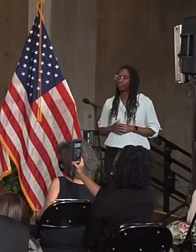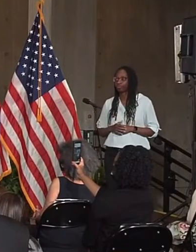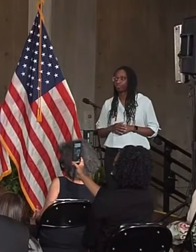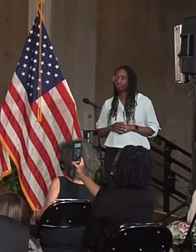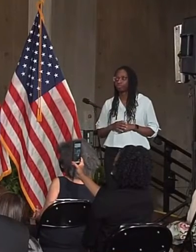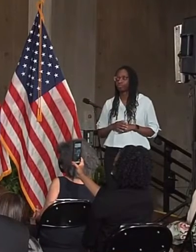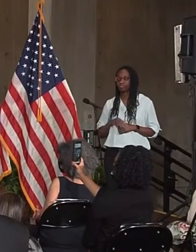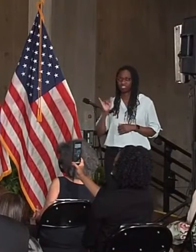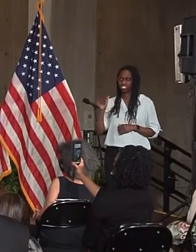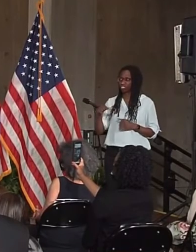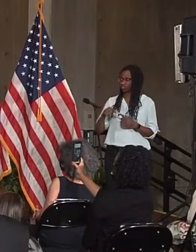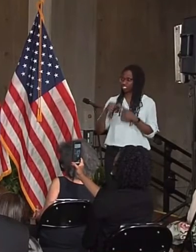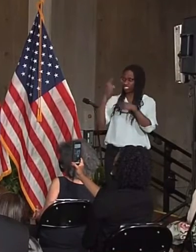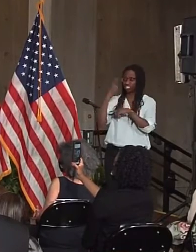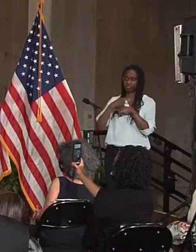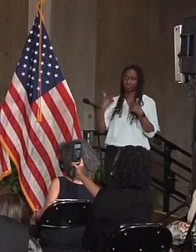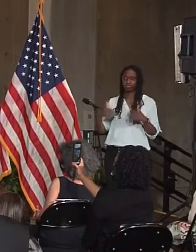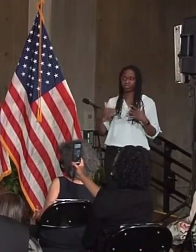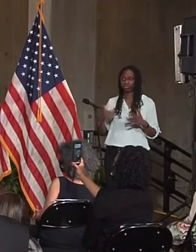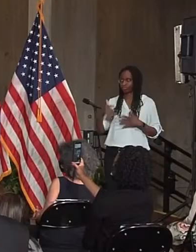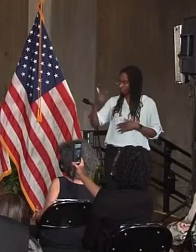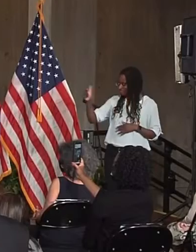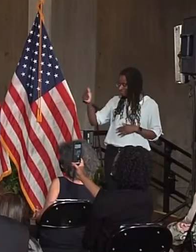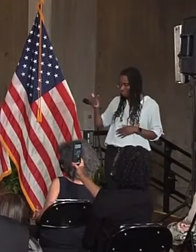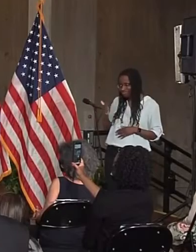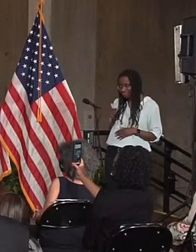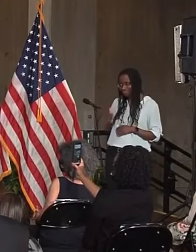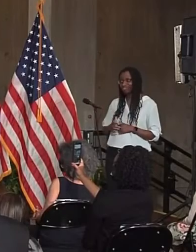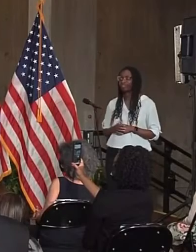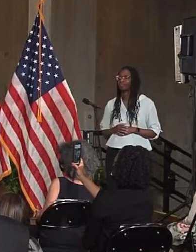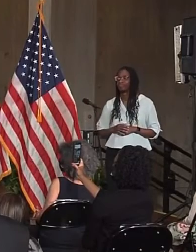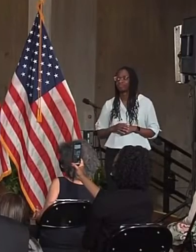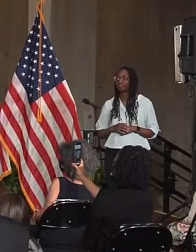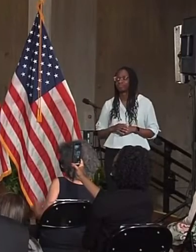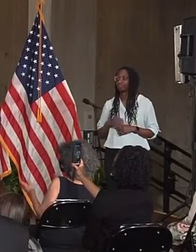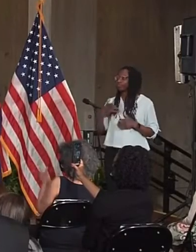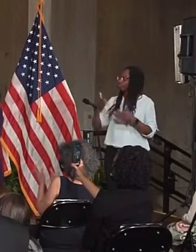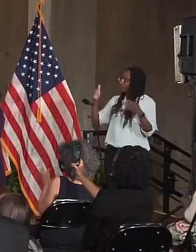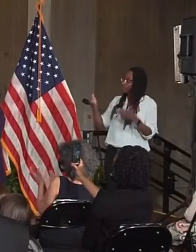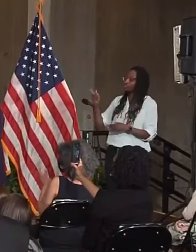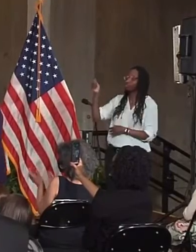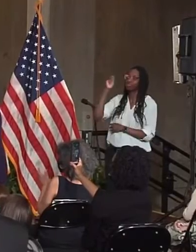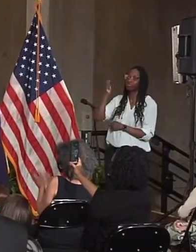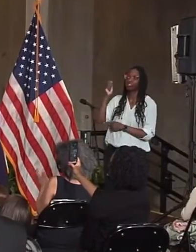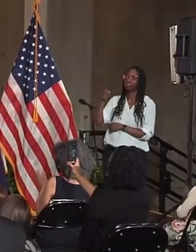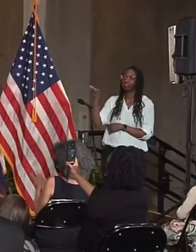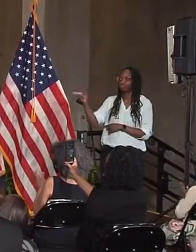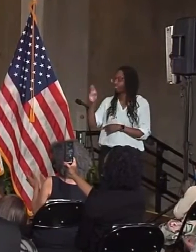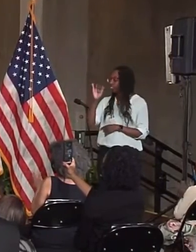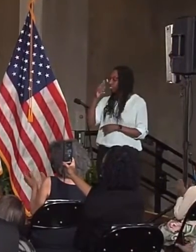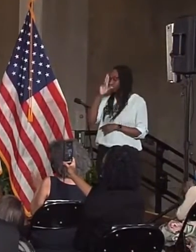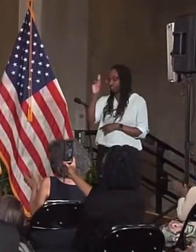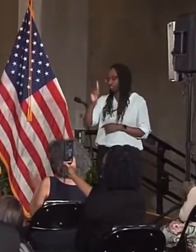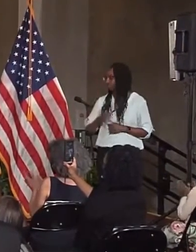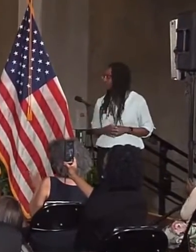city of Boston. Please welcome to the podium, Chief Justice Budd.